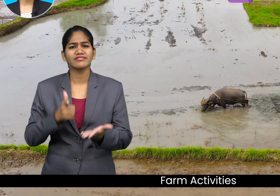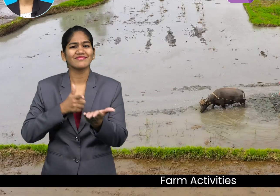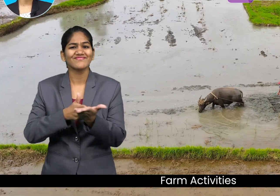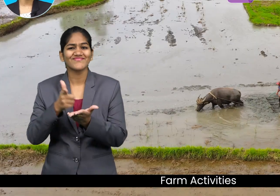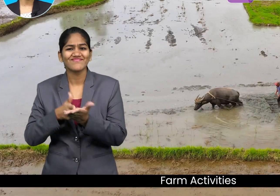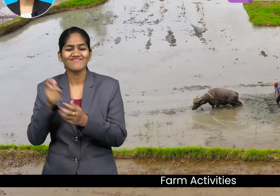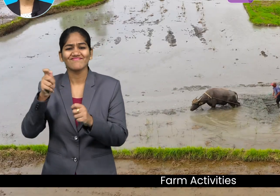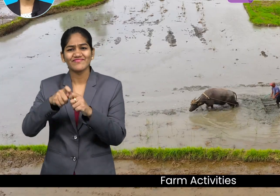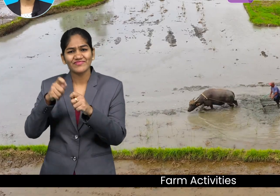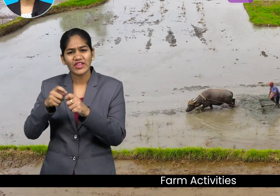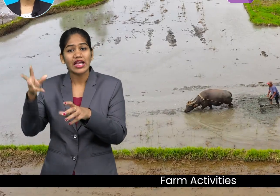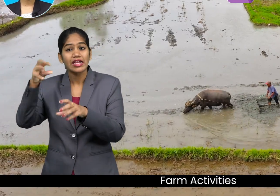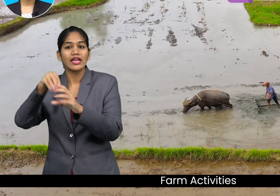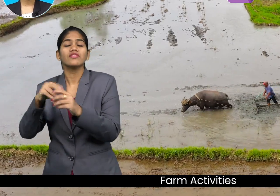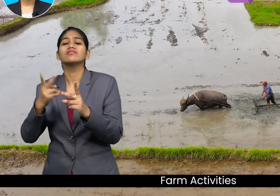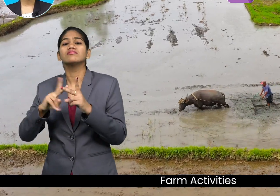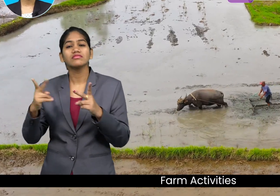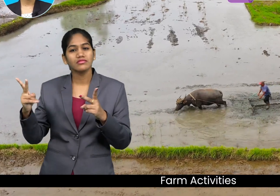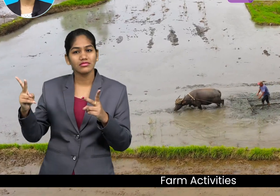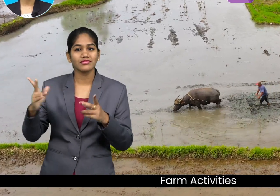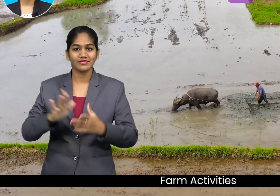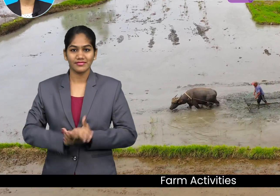Farm activities.